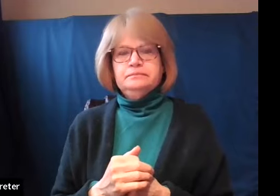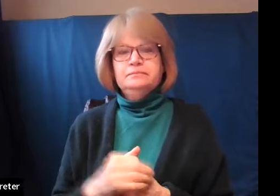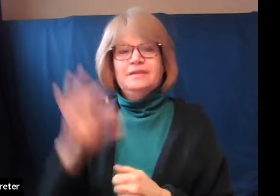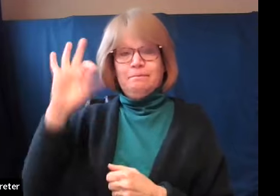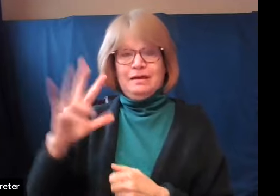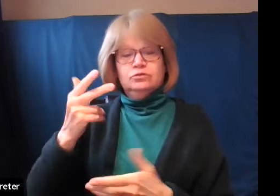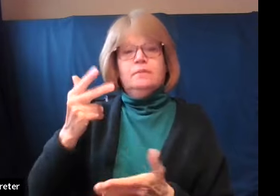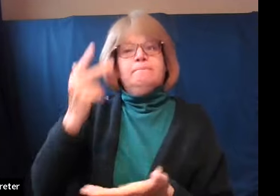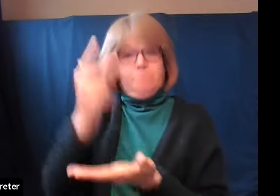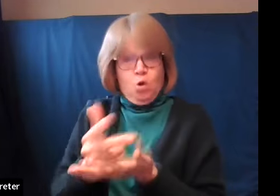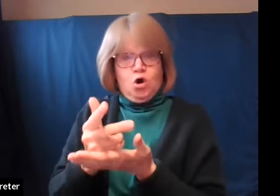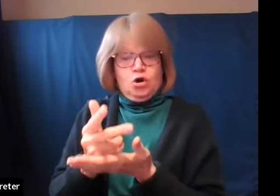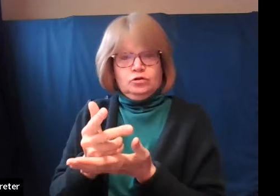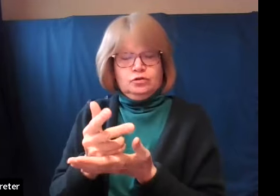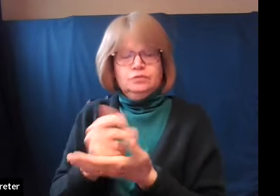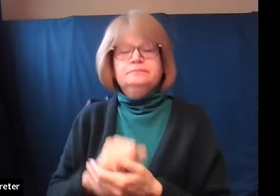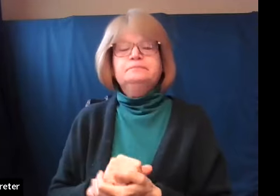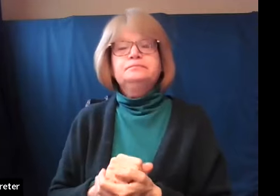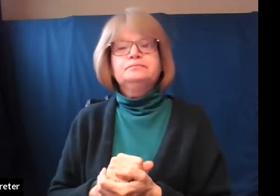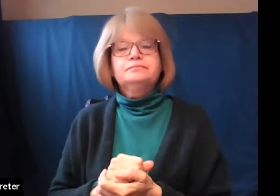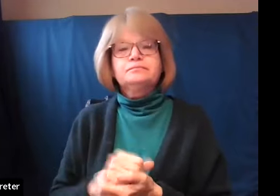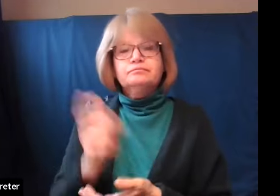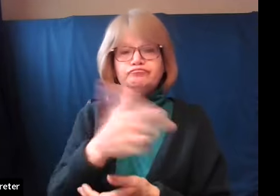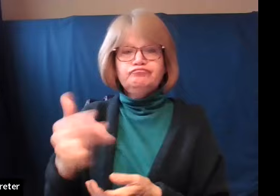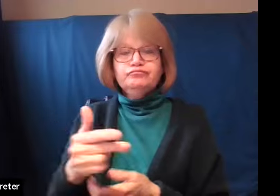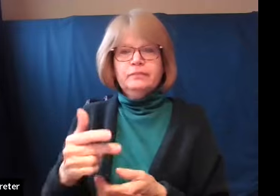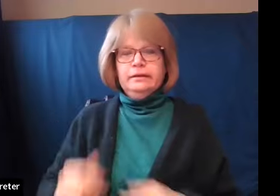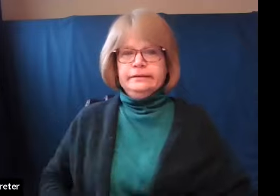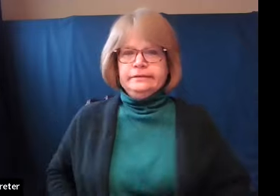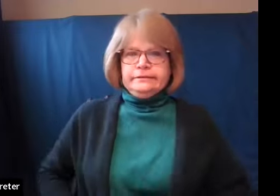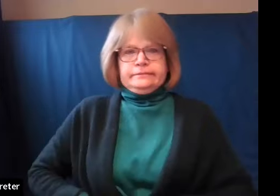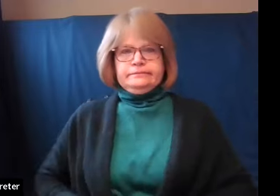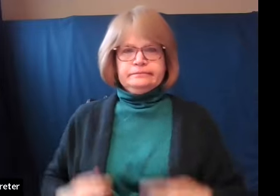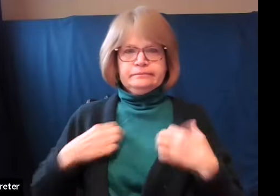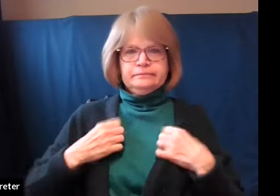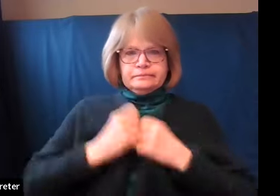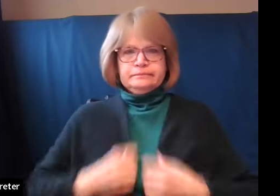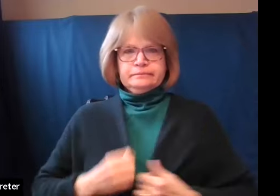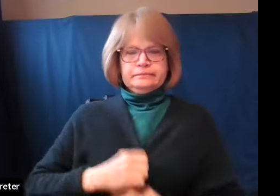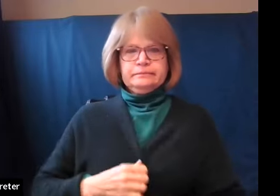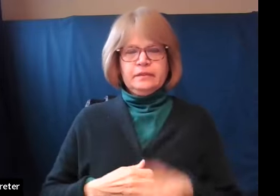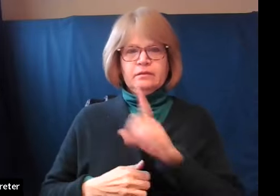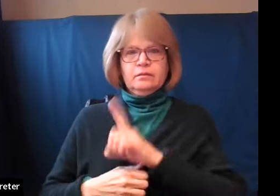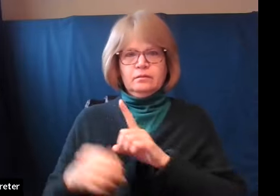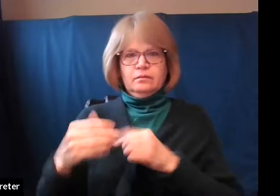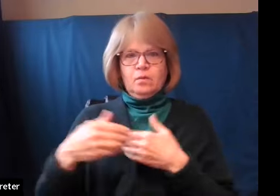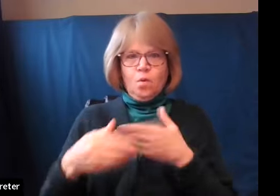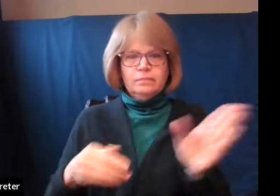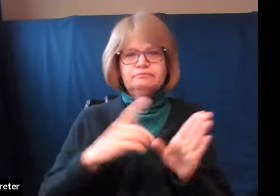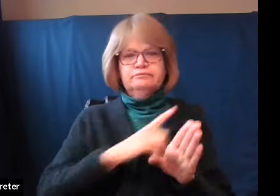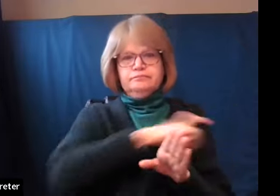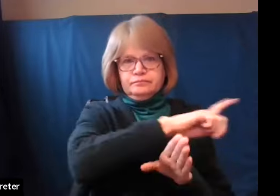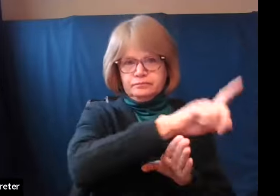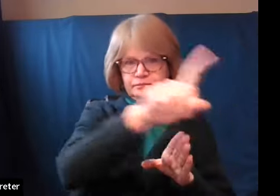Pastor Cutler parked the conservative four-door minister mobile, tugged at his overcoat's belt, and sidled out of the bulbous black sedan.